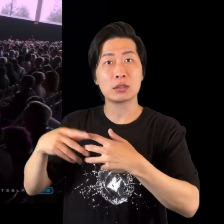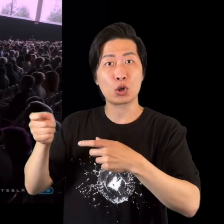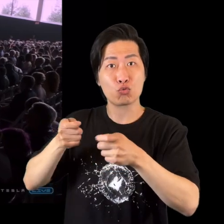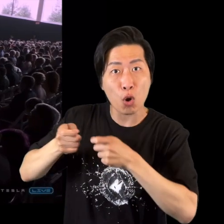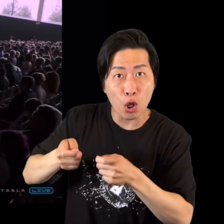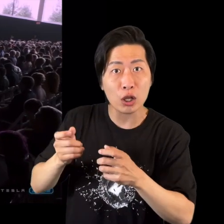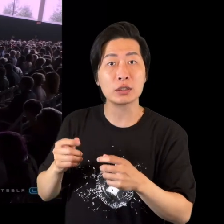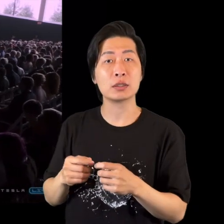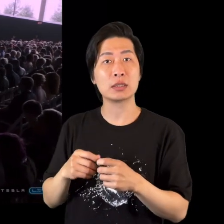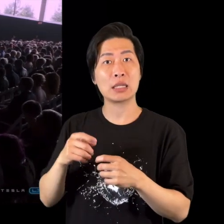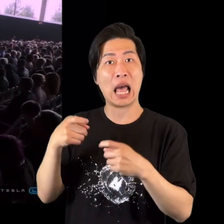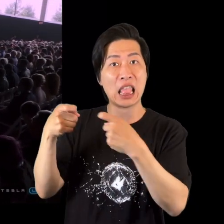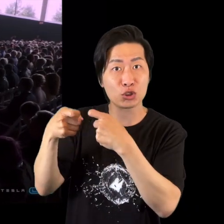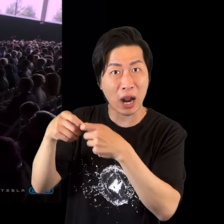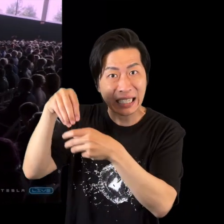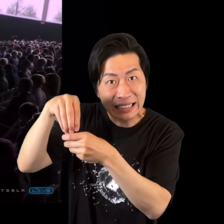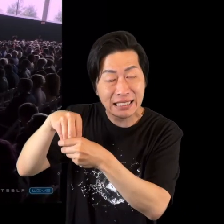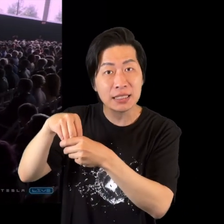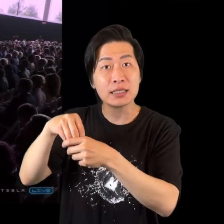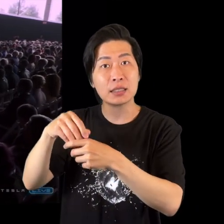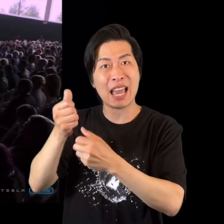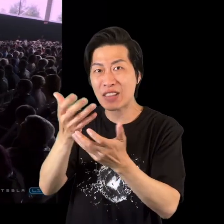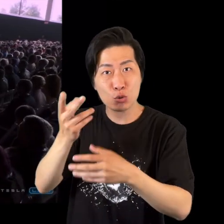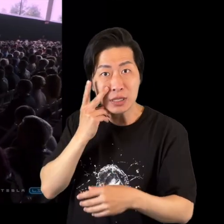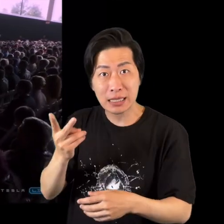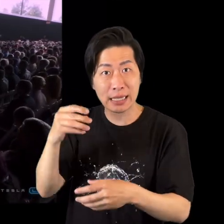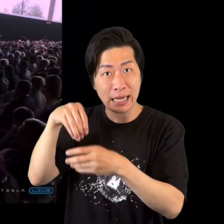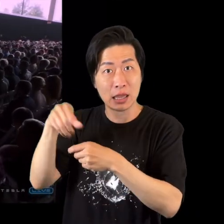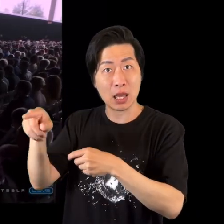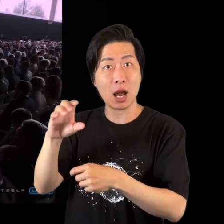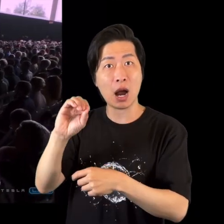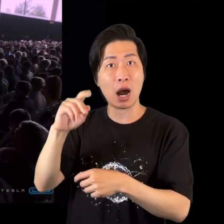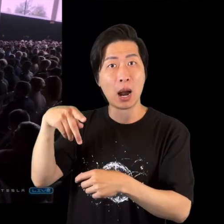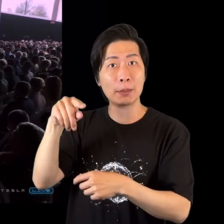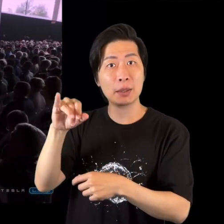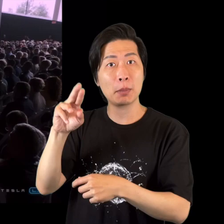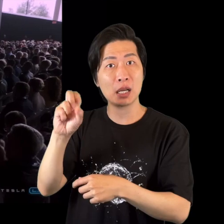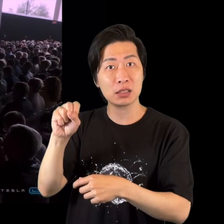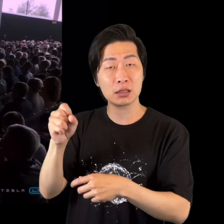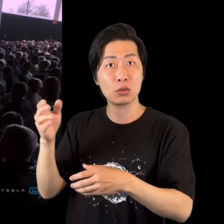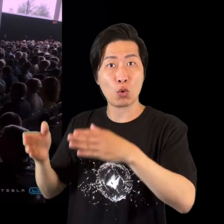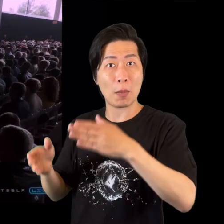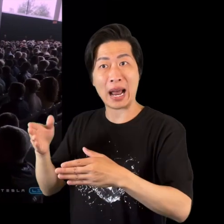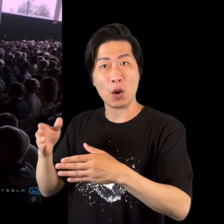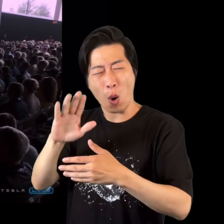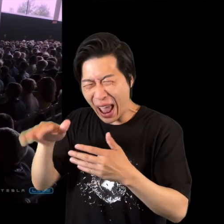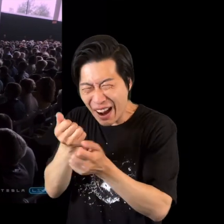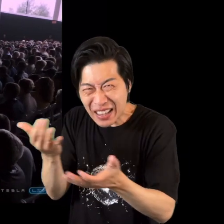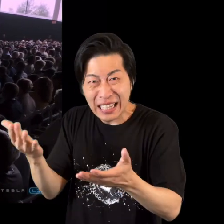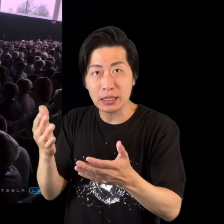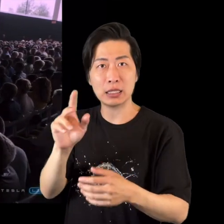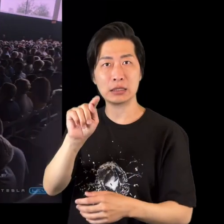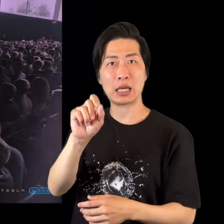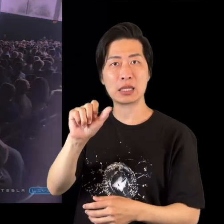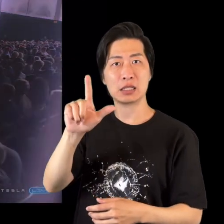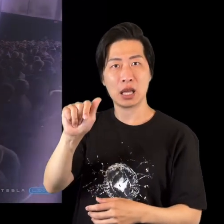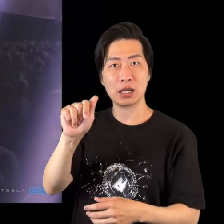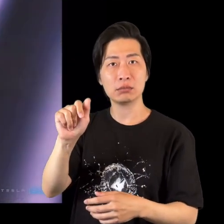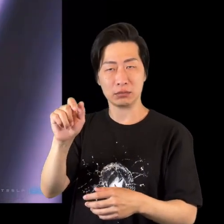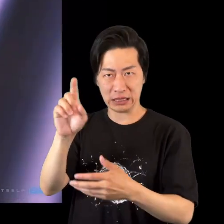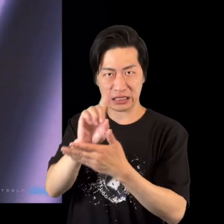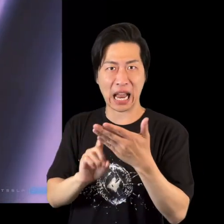the motors, the controllers, the electronics, and everything you see in the Optimus robot